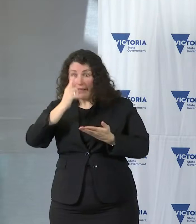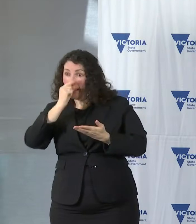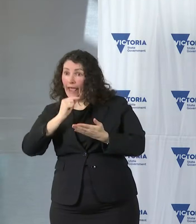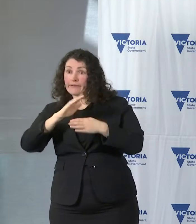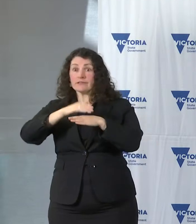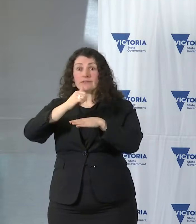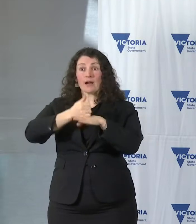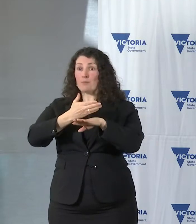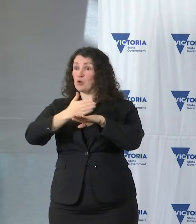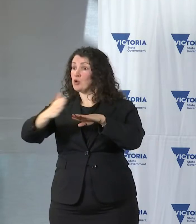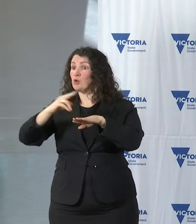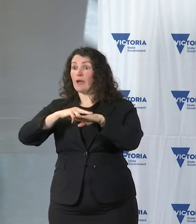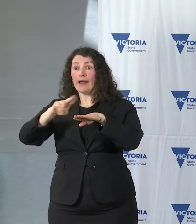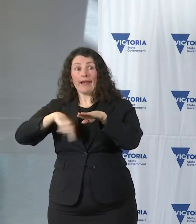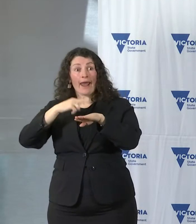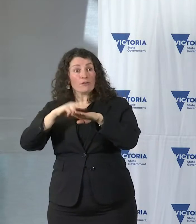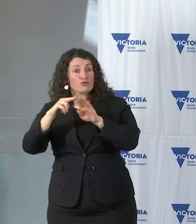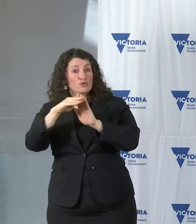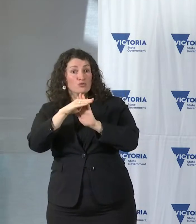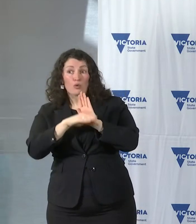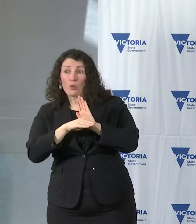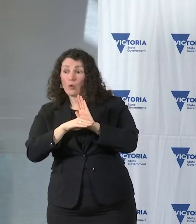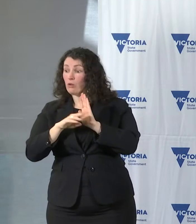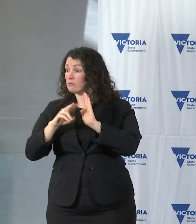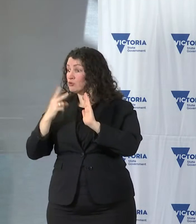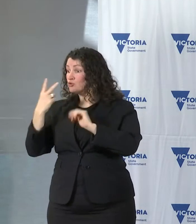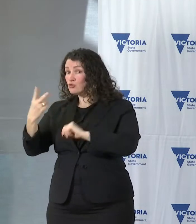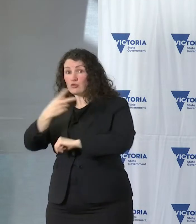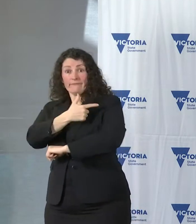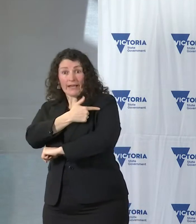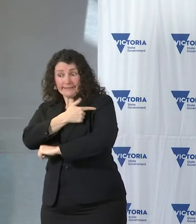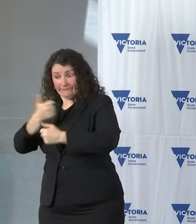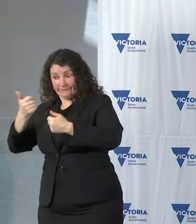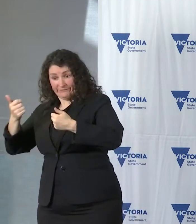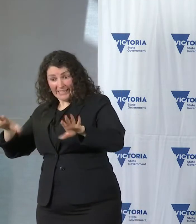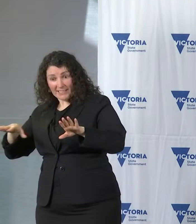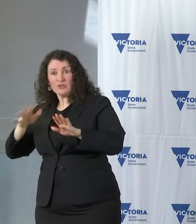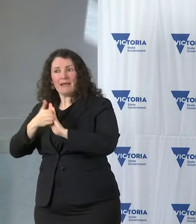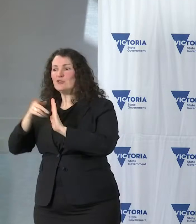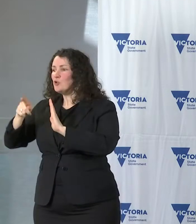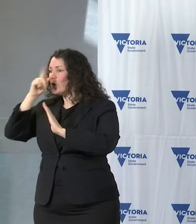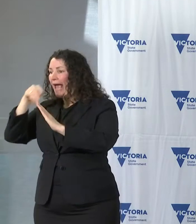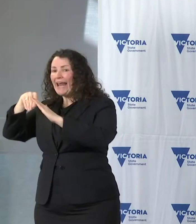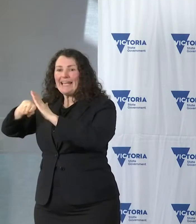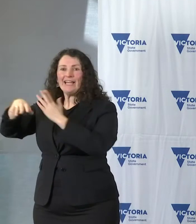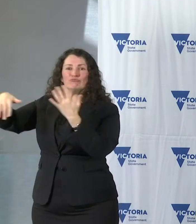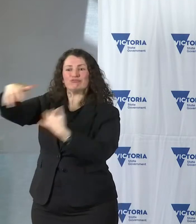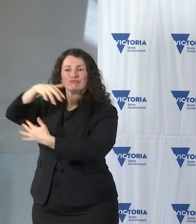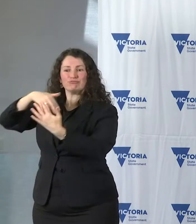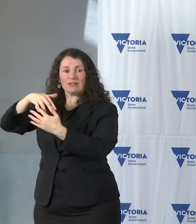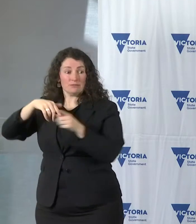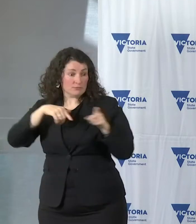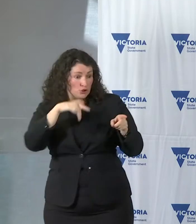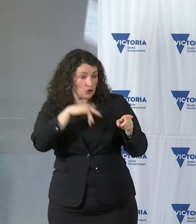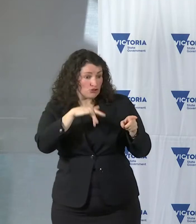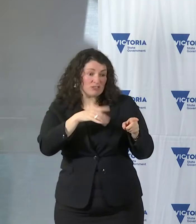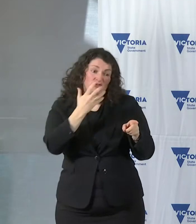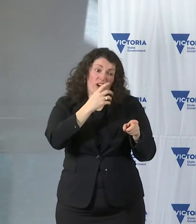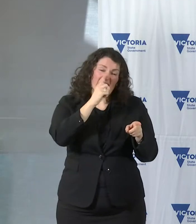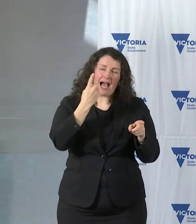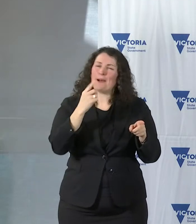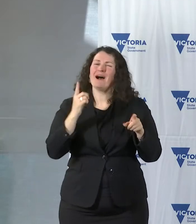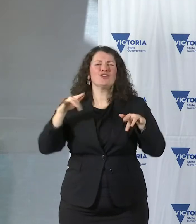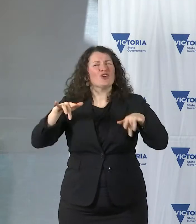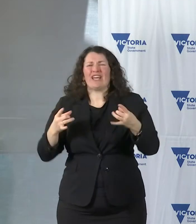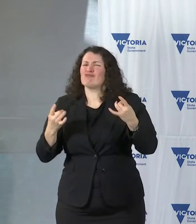how does that work, and how can we make sure that it's there ready to go when the circumstances land. But the live theatre and